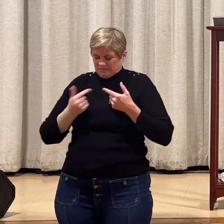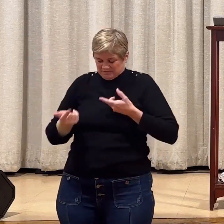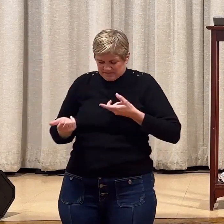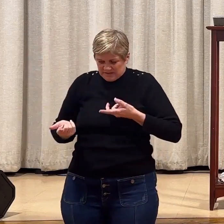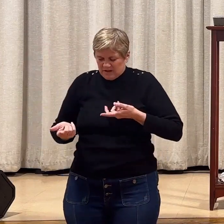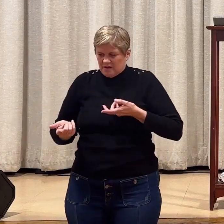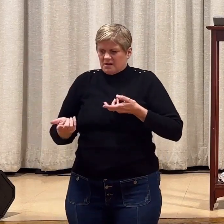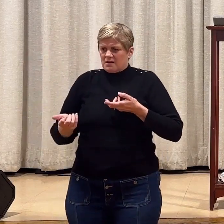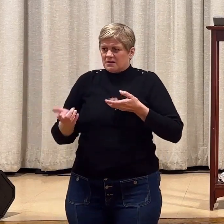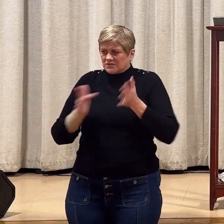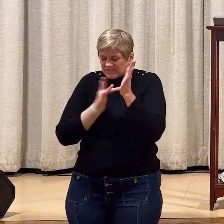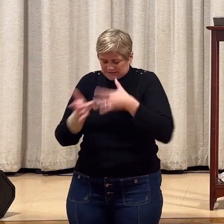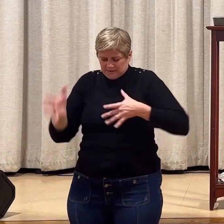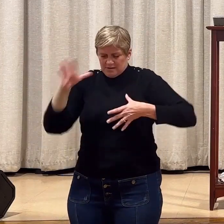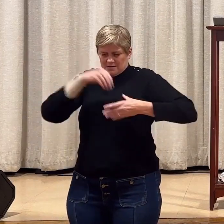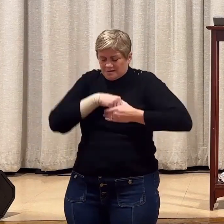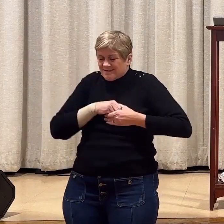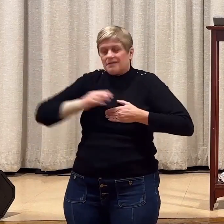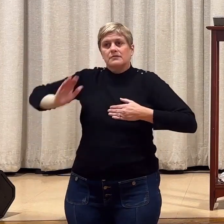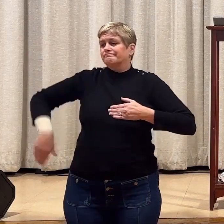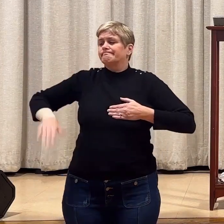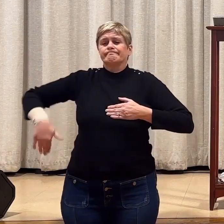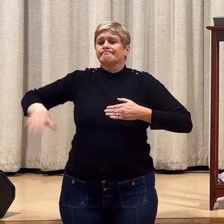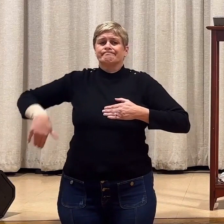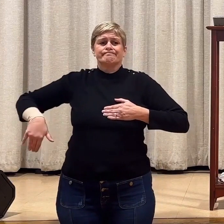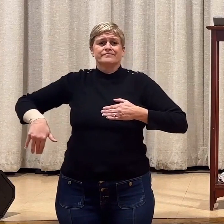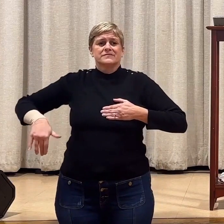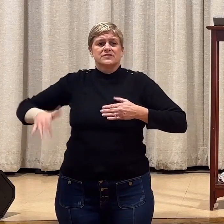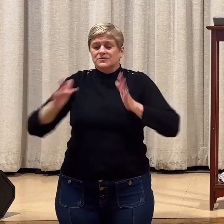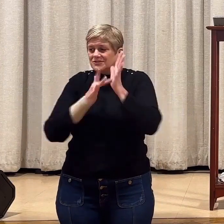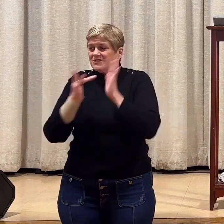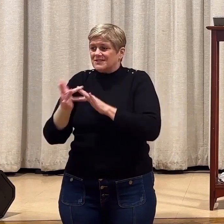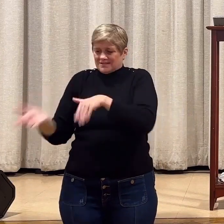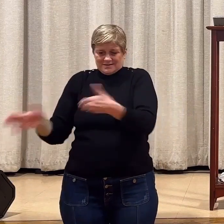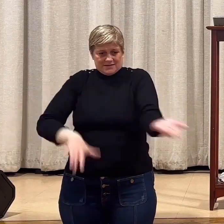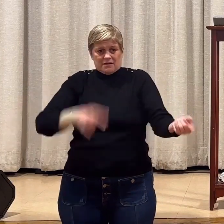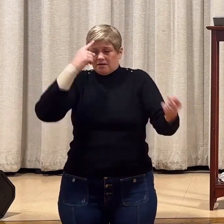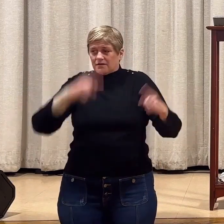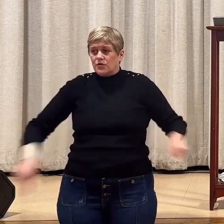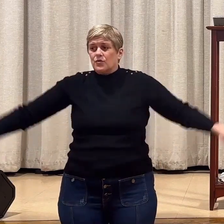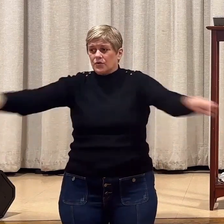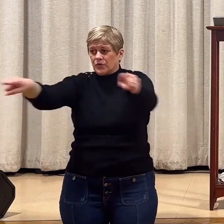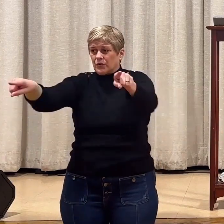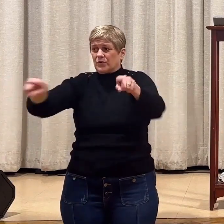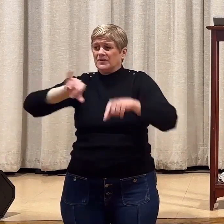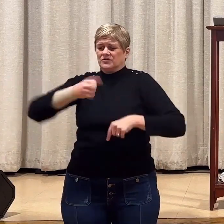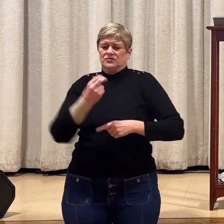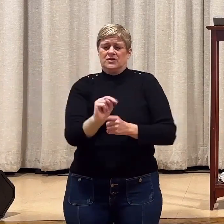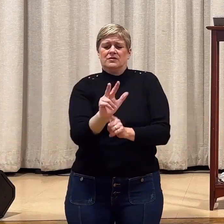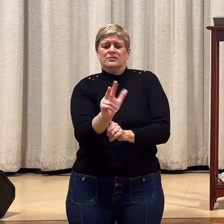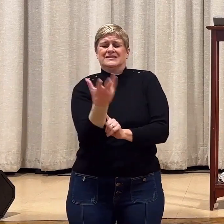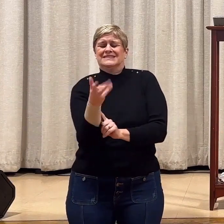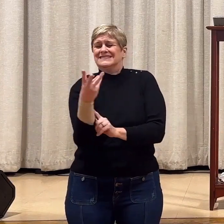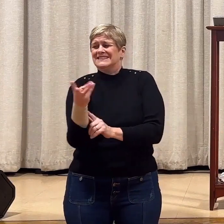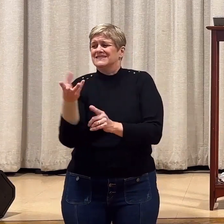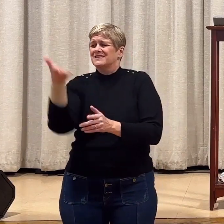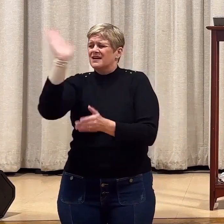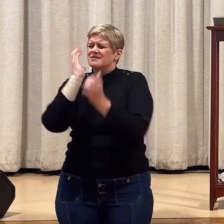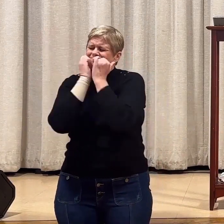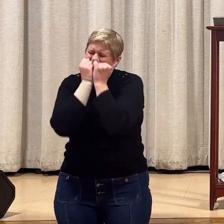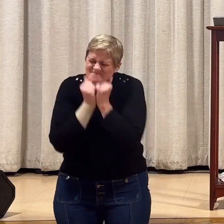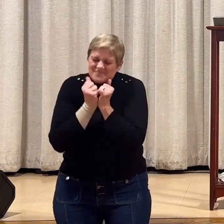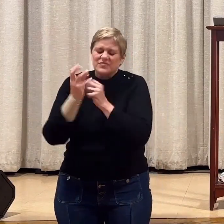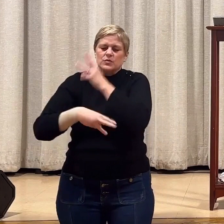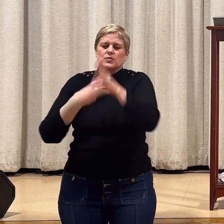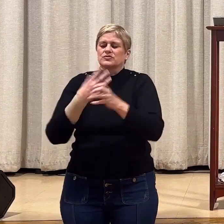the God-shaped hole in your heart. And that's what Jesus came to do. He came to die for you. John 3:16 says that God so loved the world